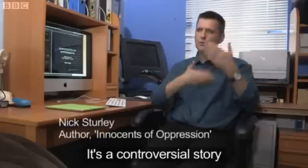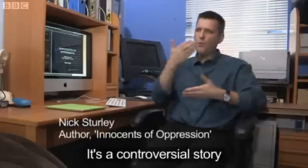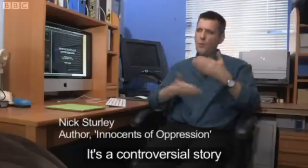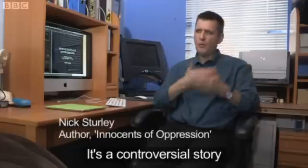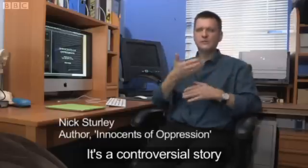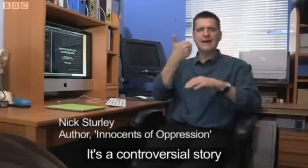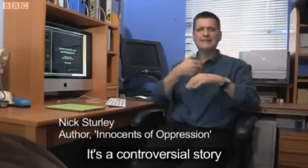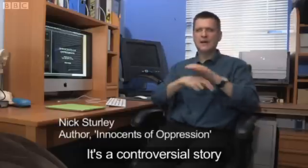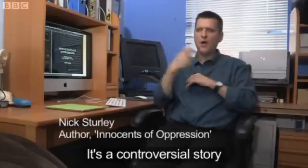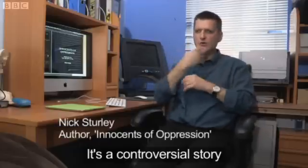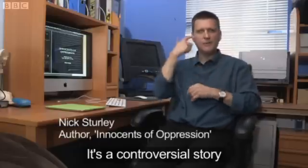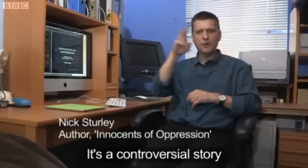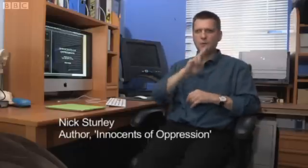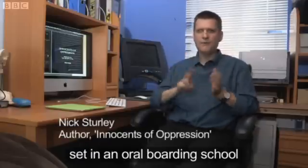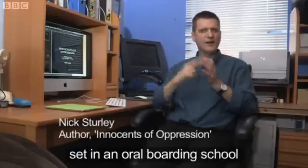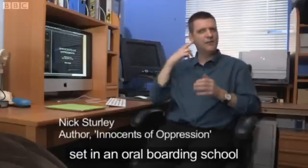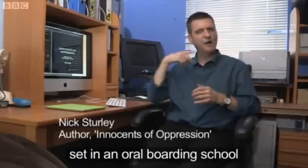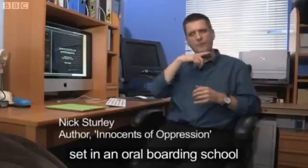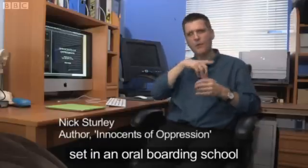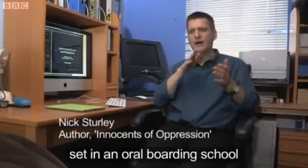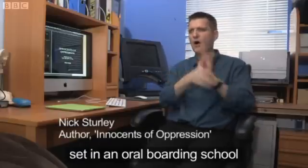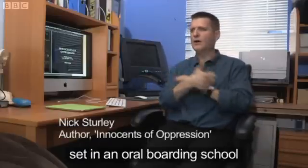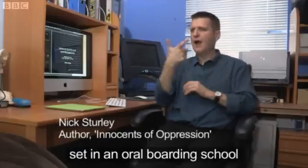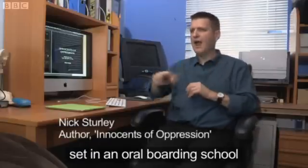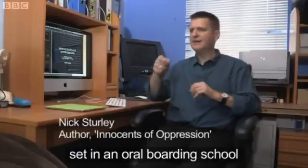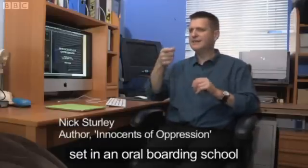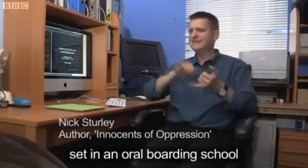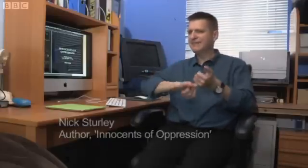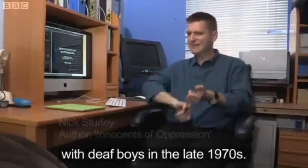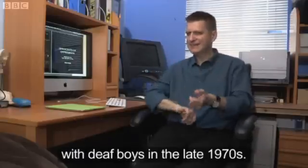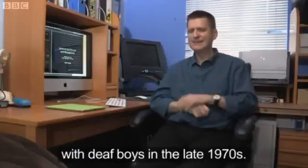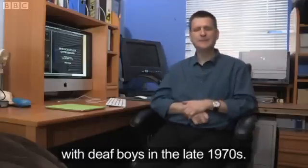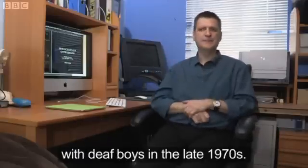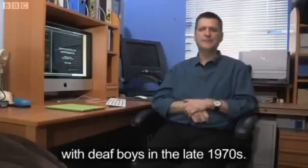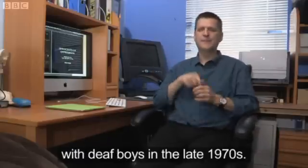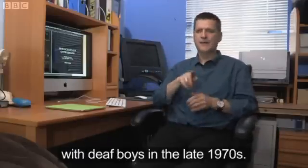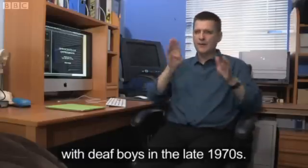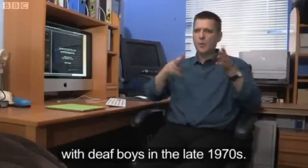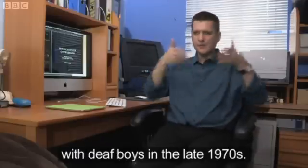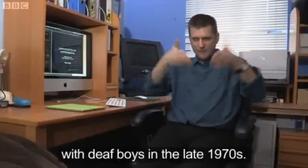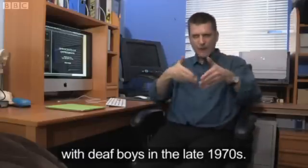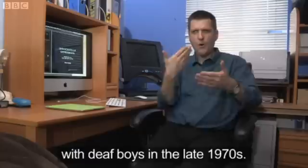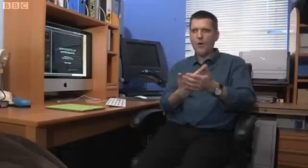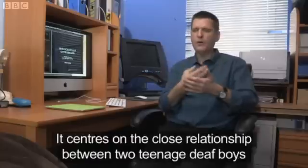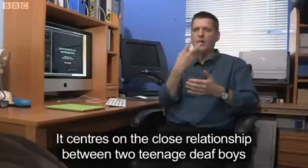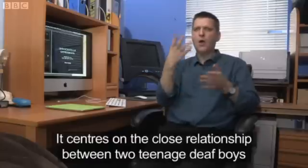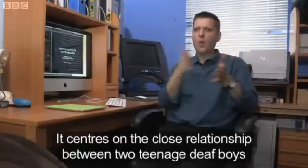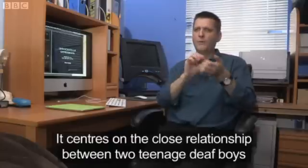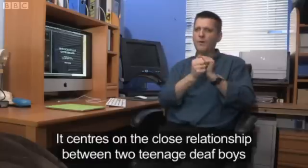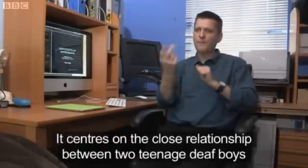It's a controversial story set in an oral boarding school with deaf boys in the late 1970s. It centers